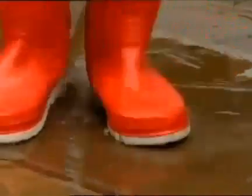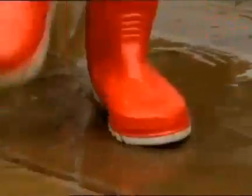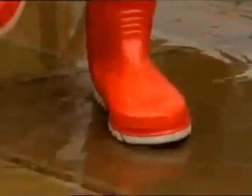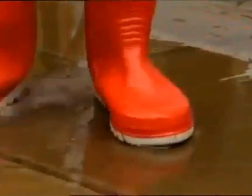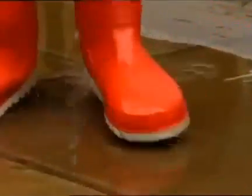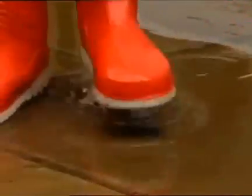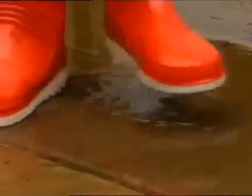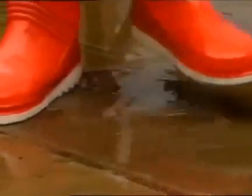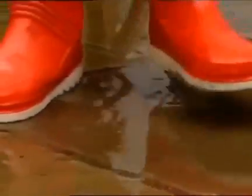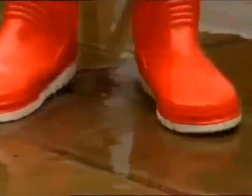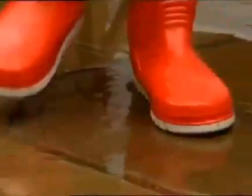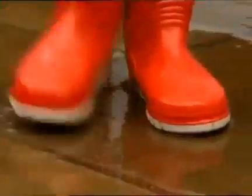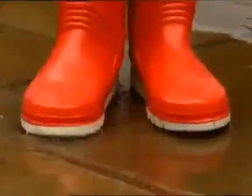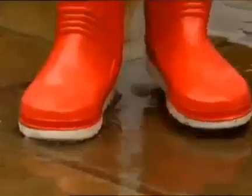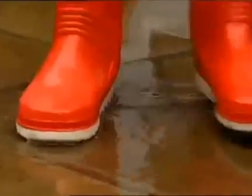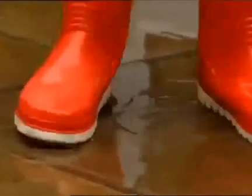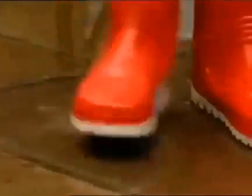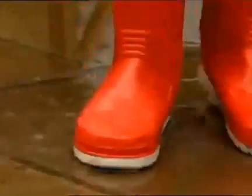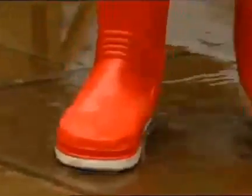It's fun to splash in the puddles, isn't it, George?